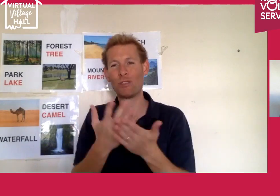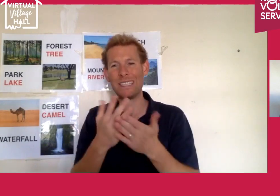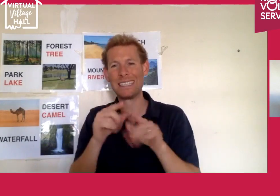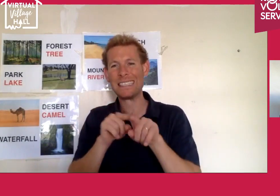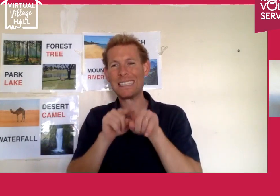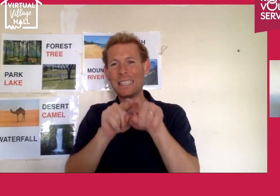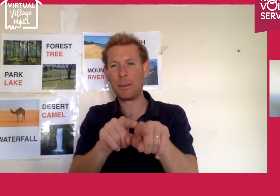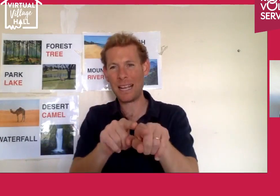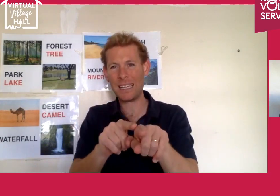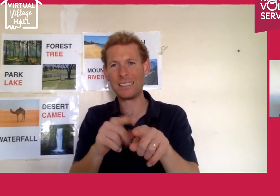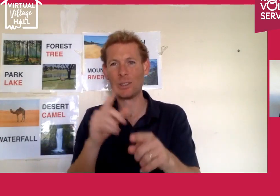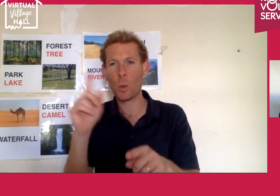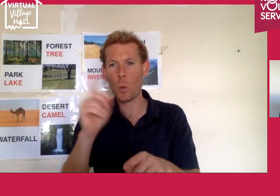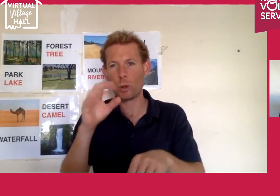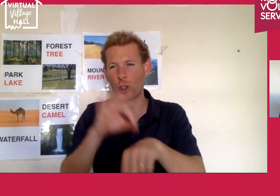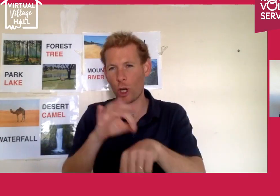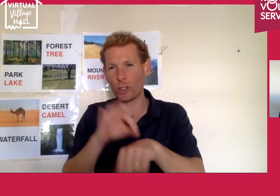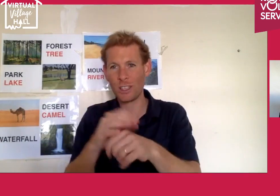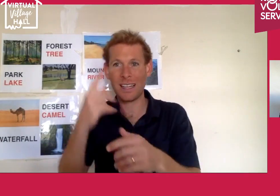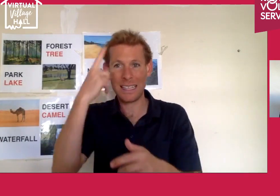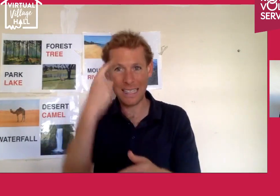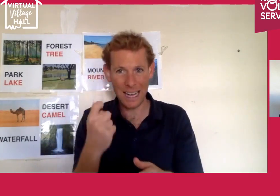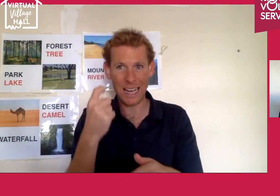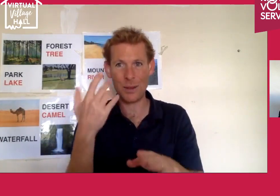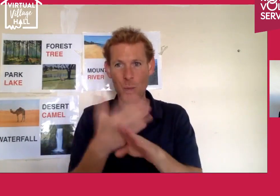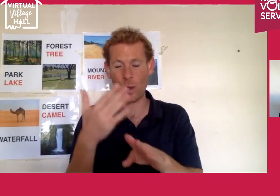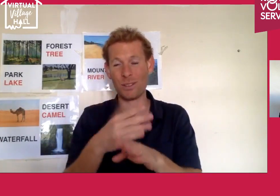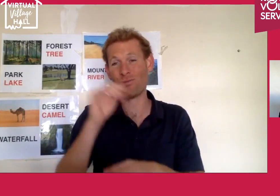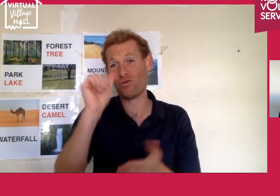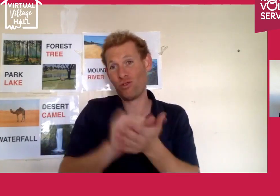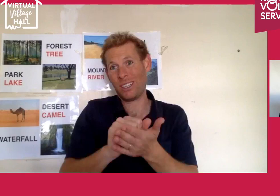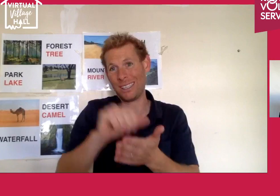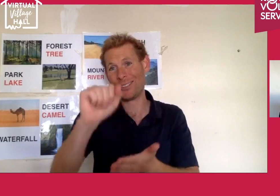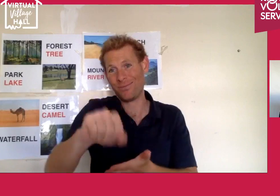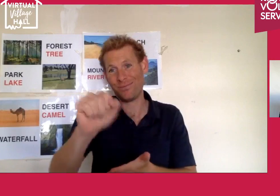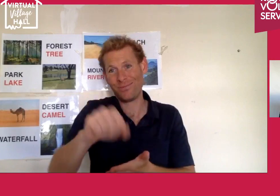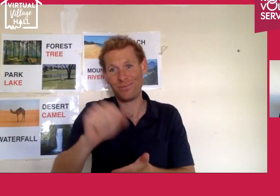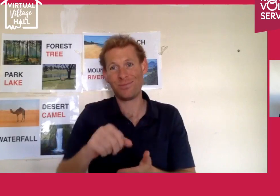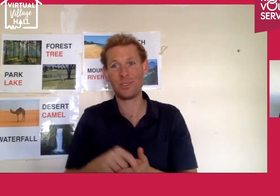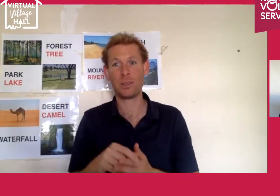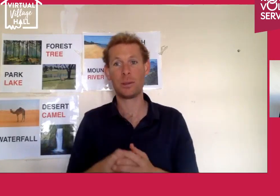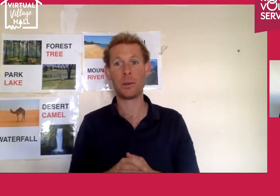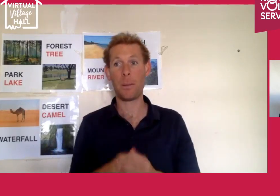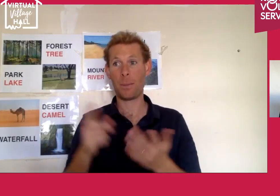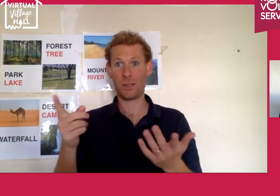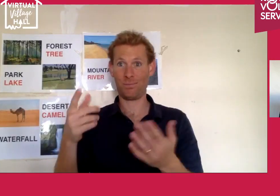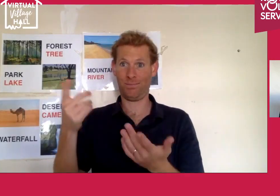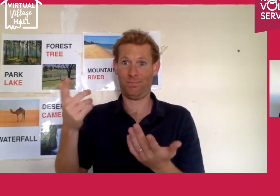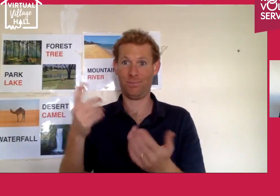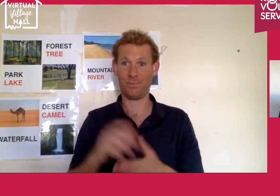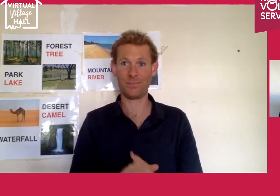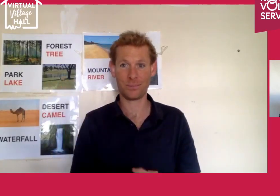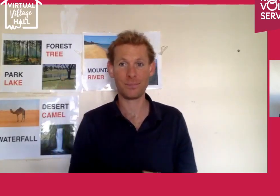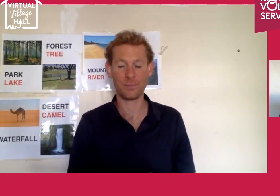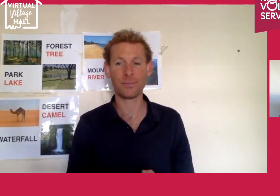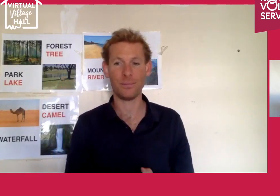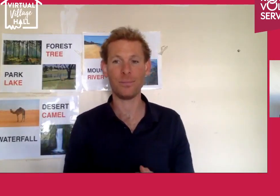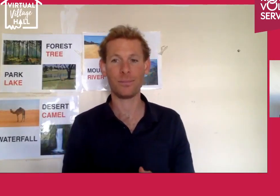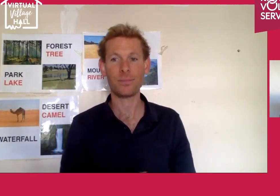now. She said there is a delay, and sometimes, um, you have to work your way around different